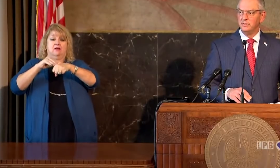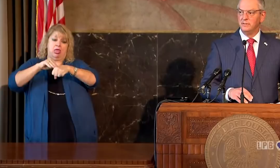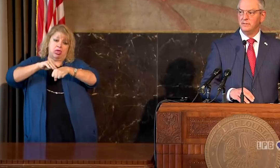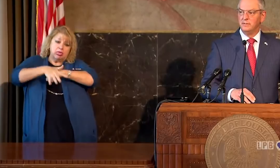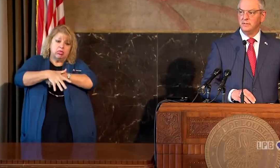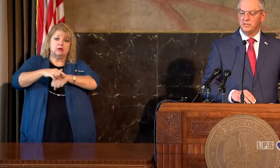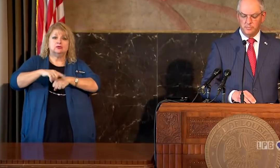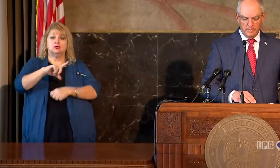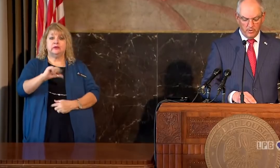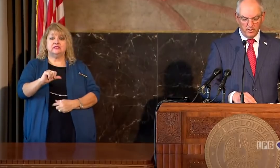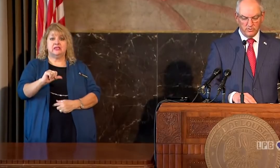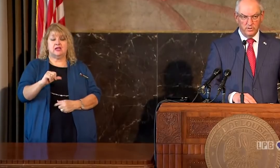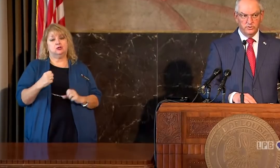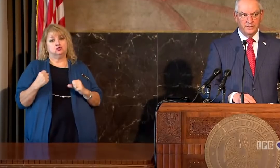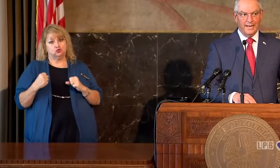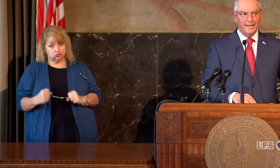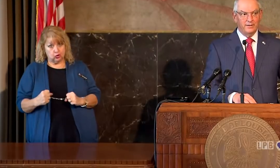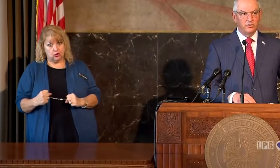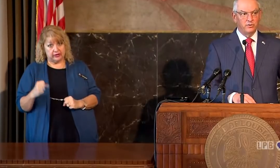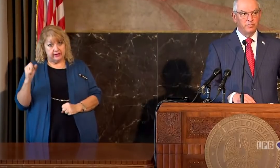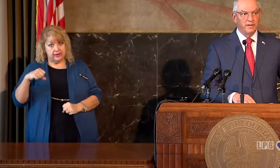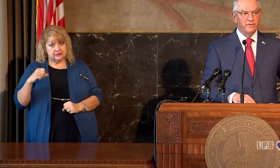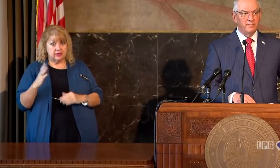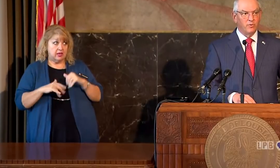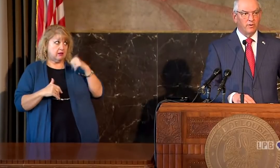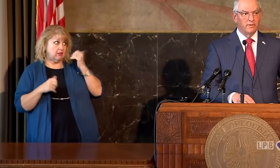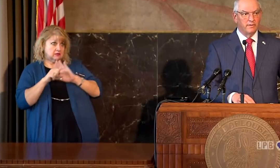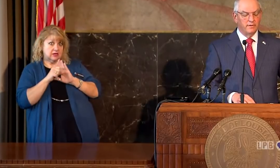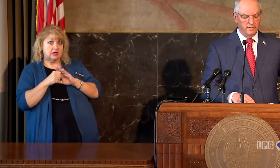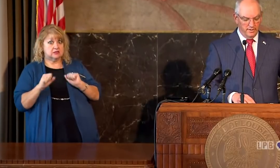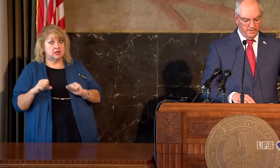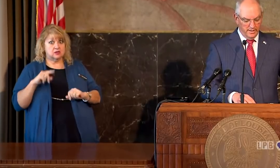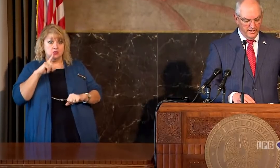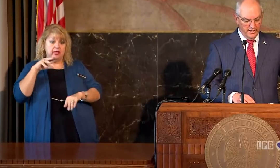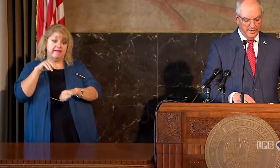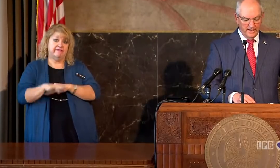positioned to be part of the solution and to benefit more